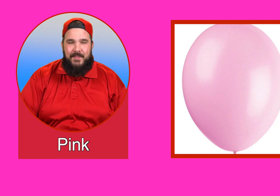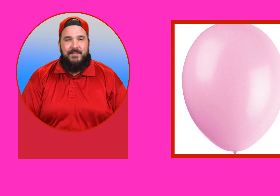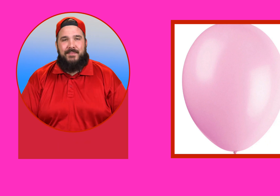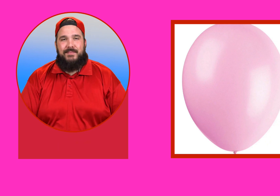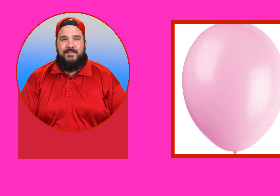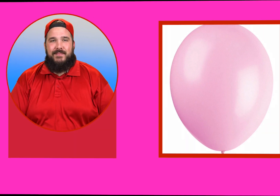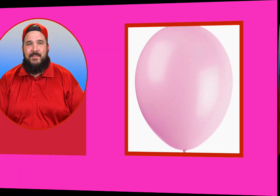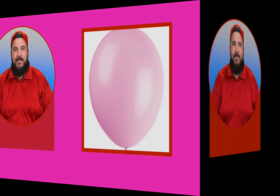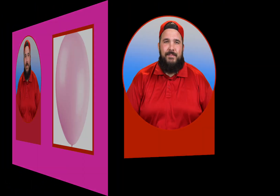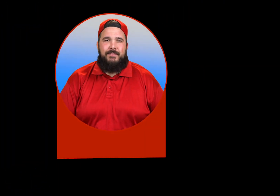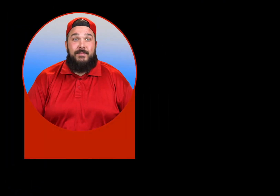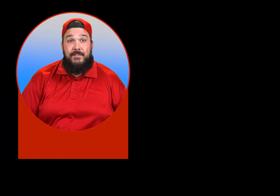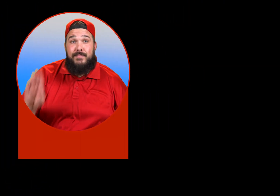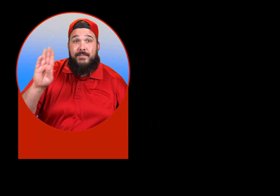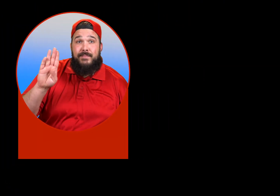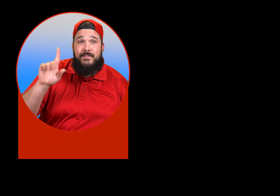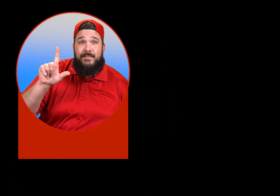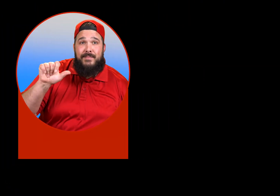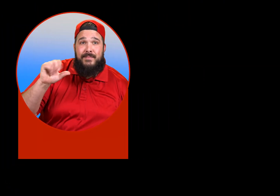Pink.